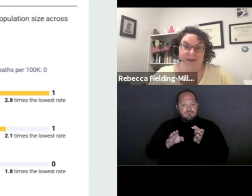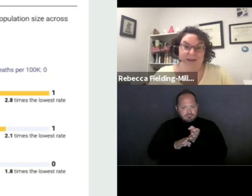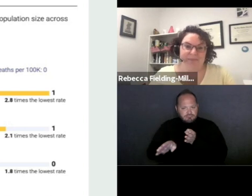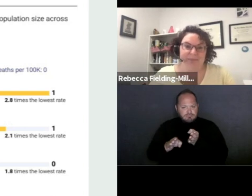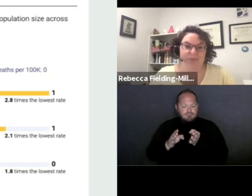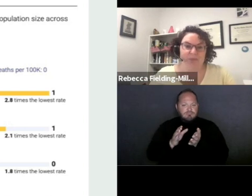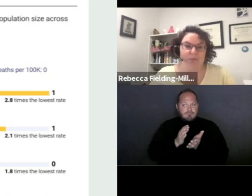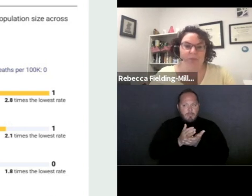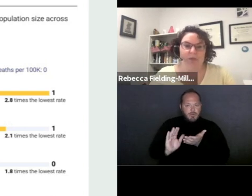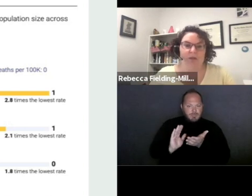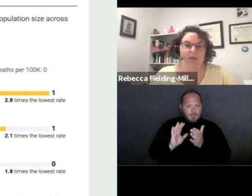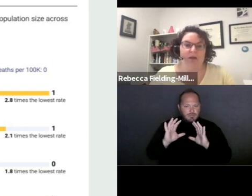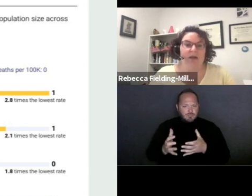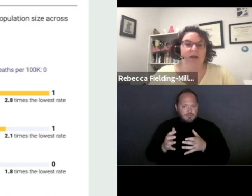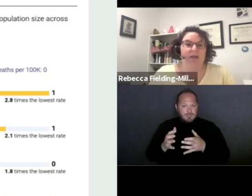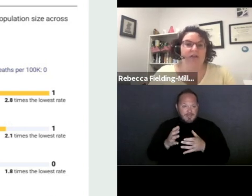occupations.